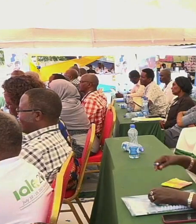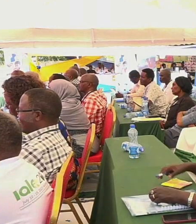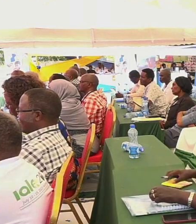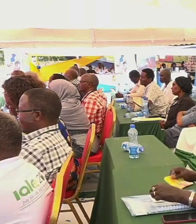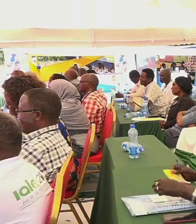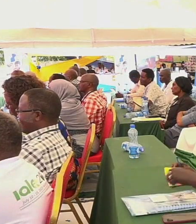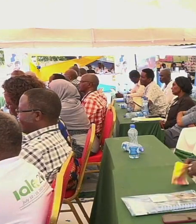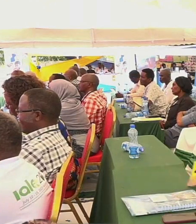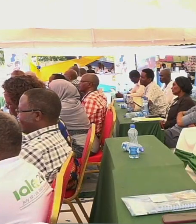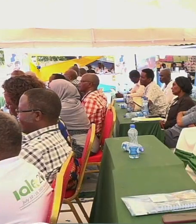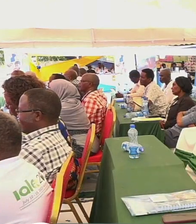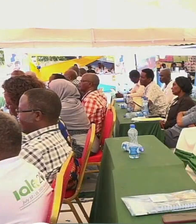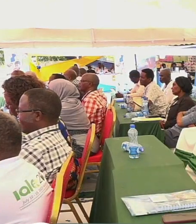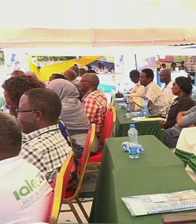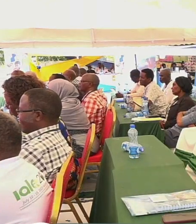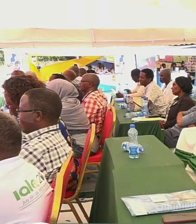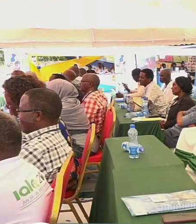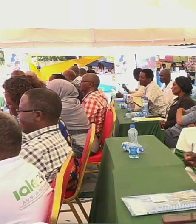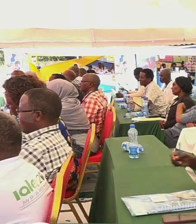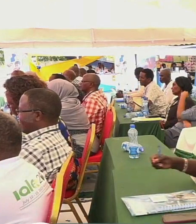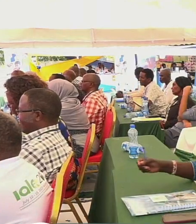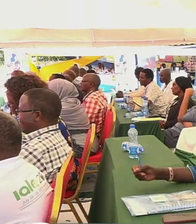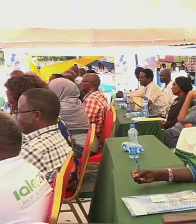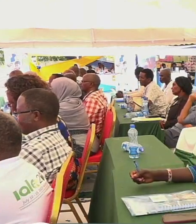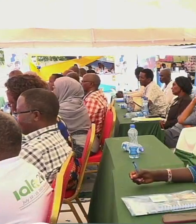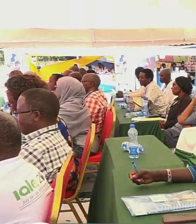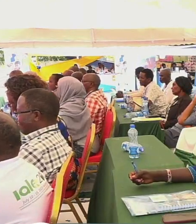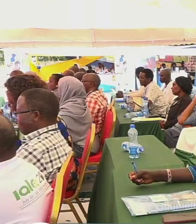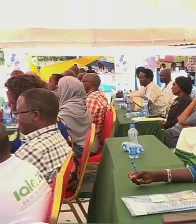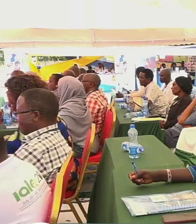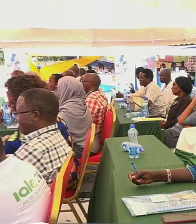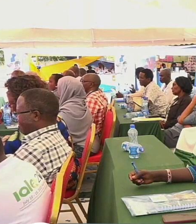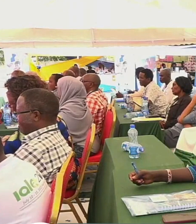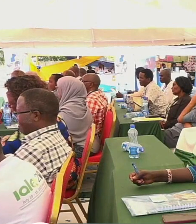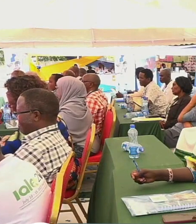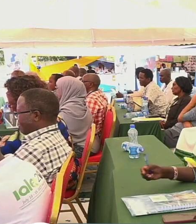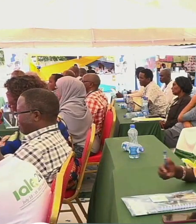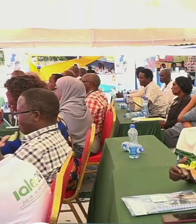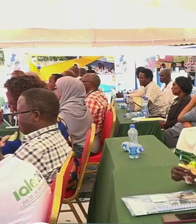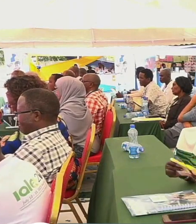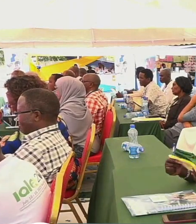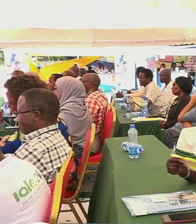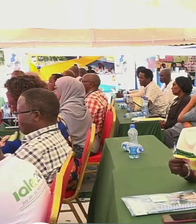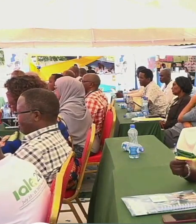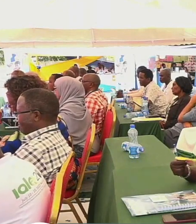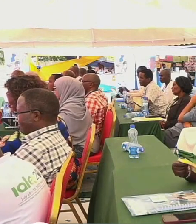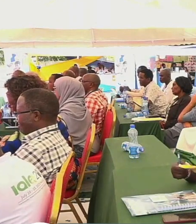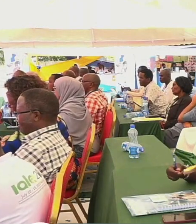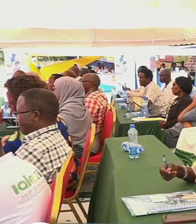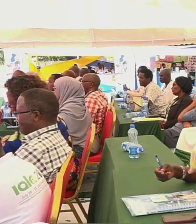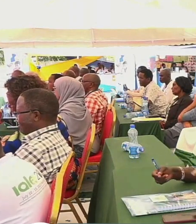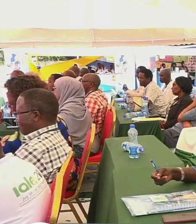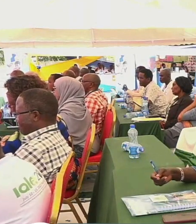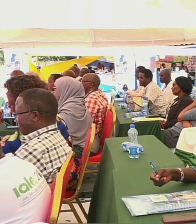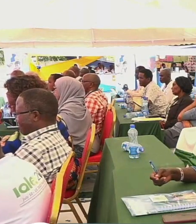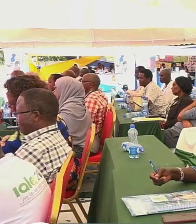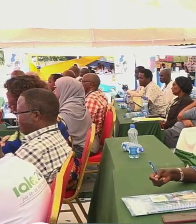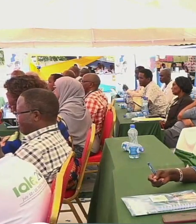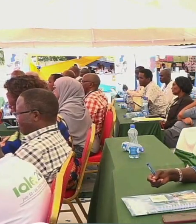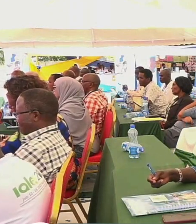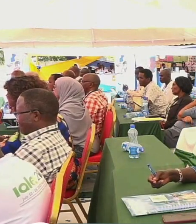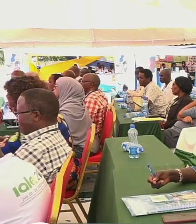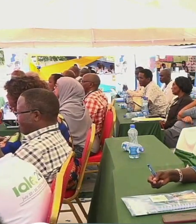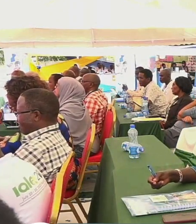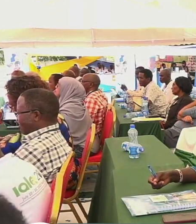are going to take note of and improve on our nutrition. And they're also doing hygiene, the health education.